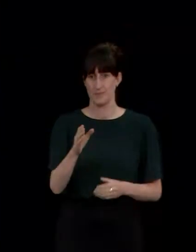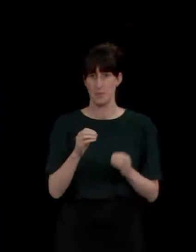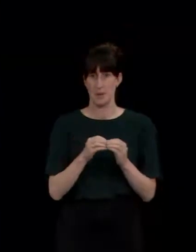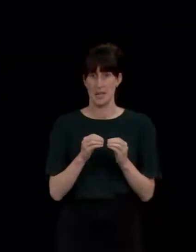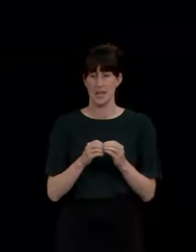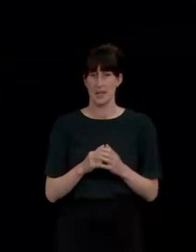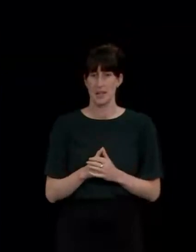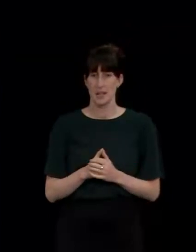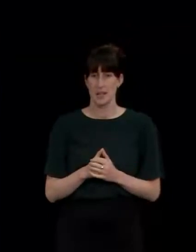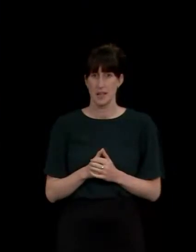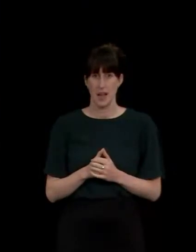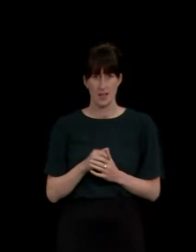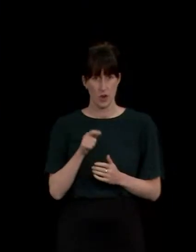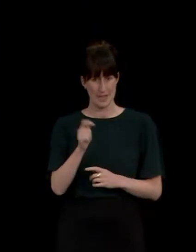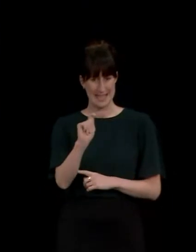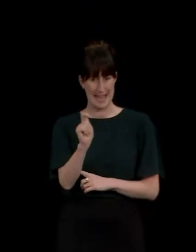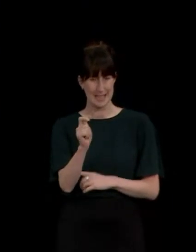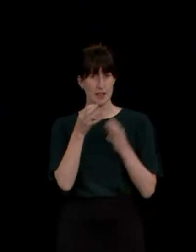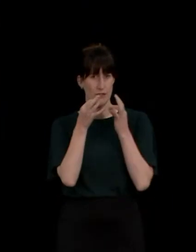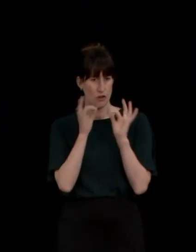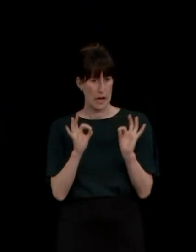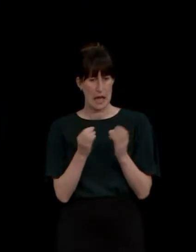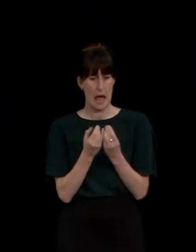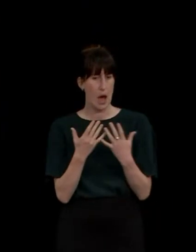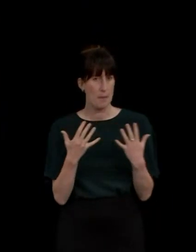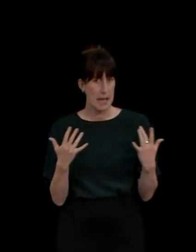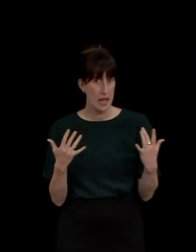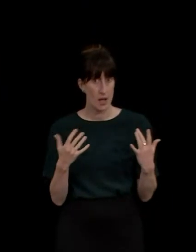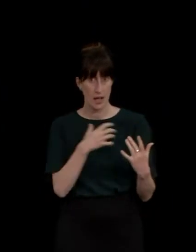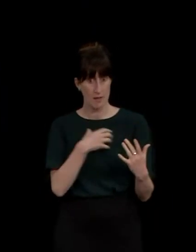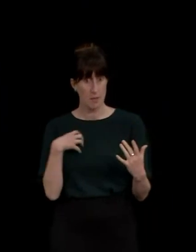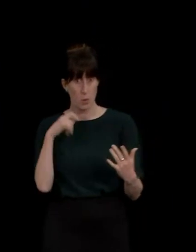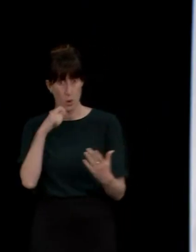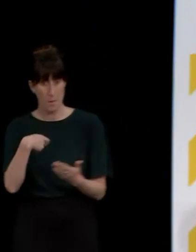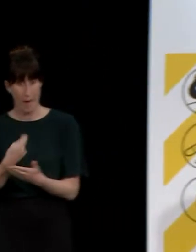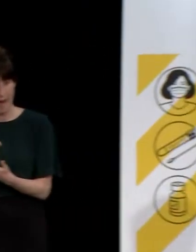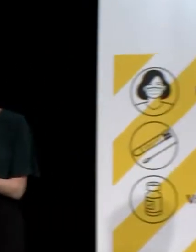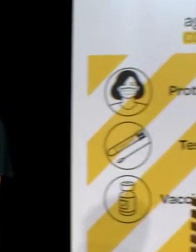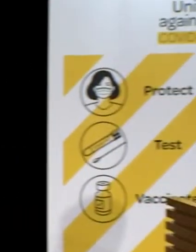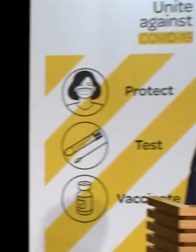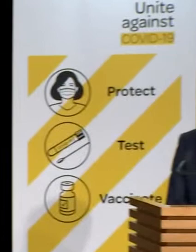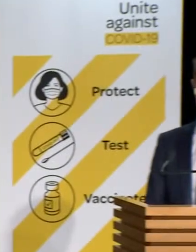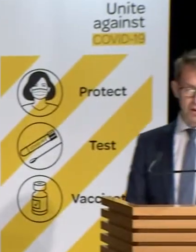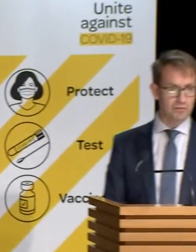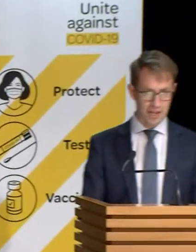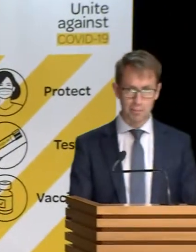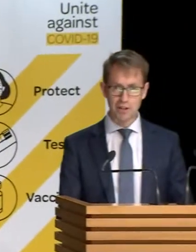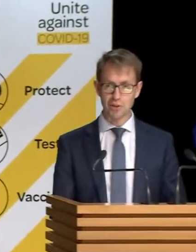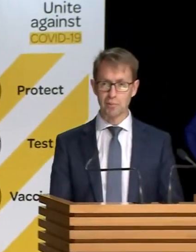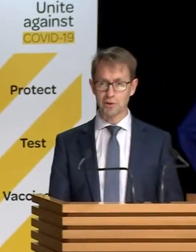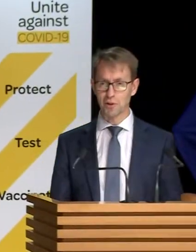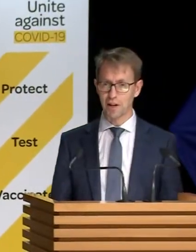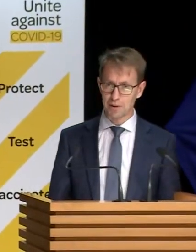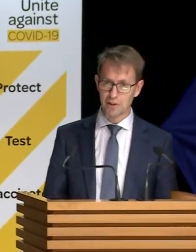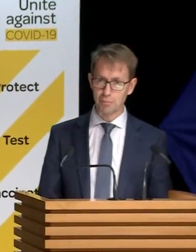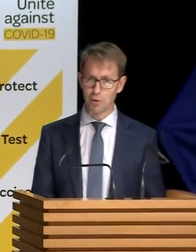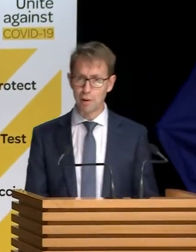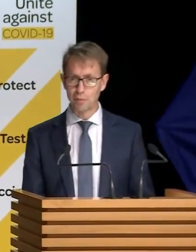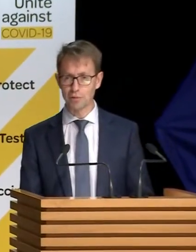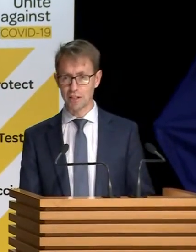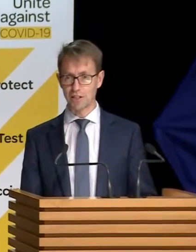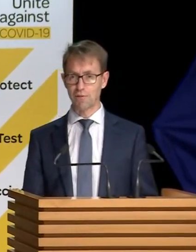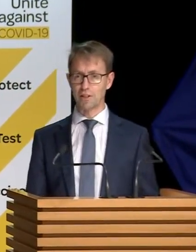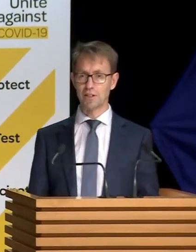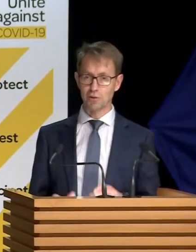fleet are you offering, and is this a government-funded initiative? To Dr. Bloomfield. I'll have to come back to you. I'm not sure how big the